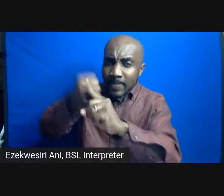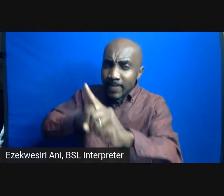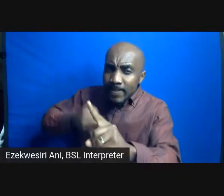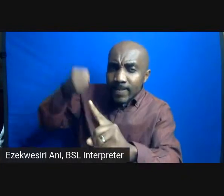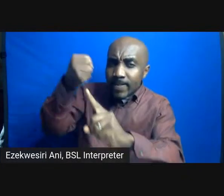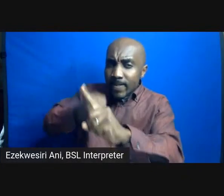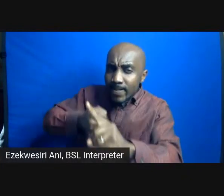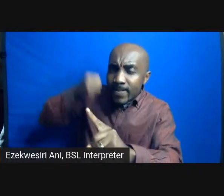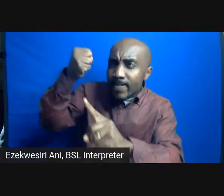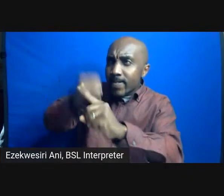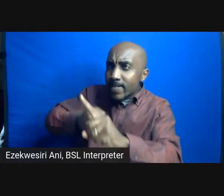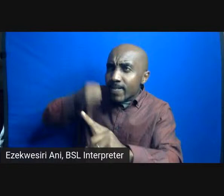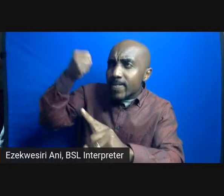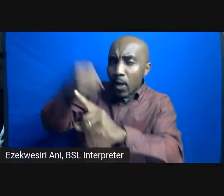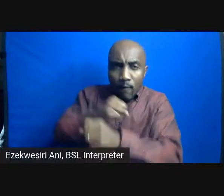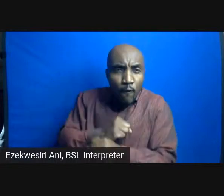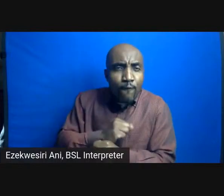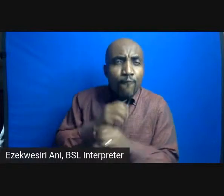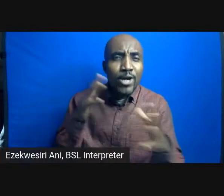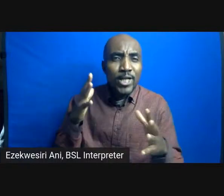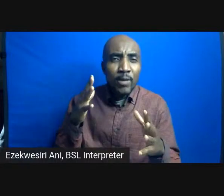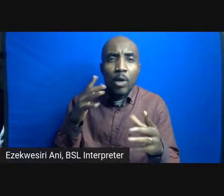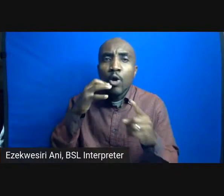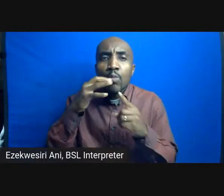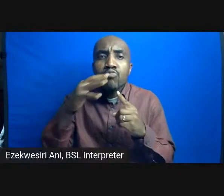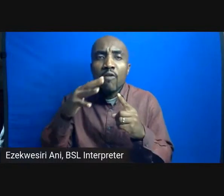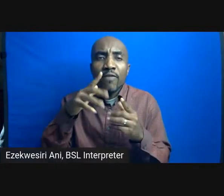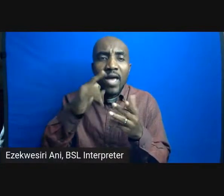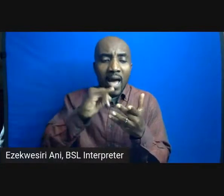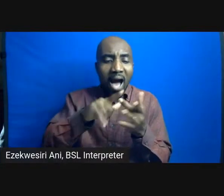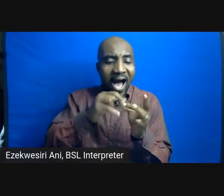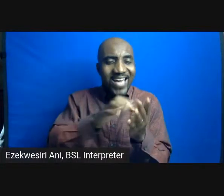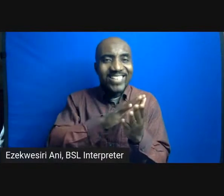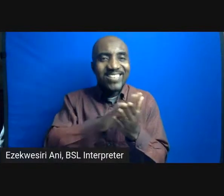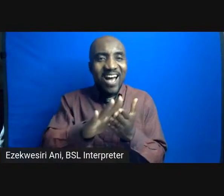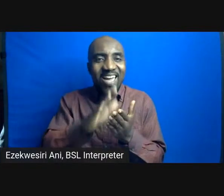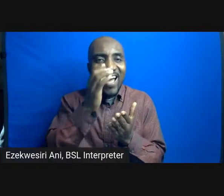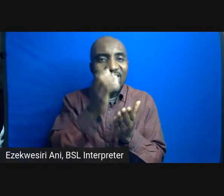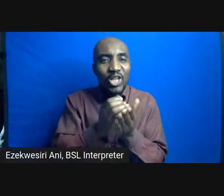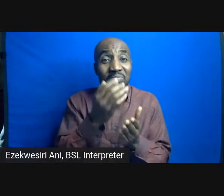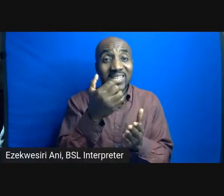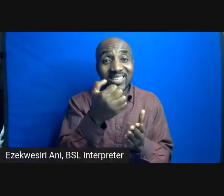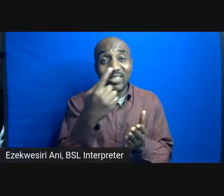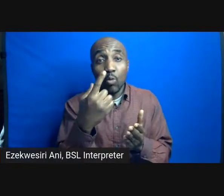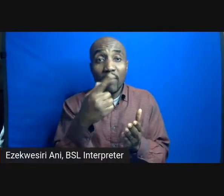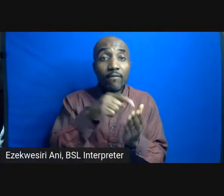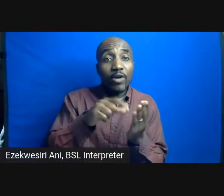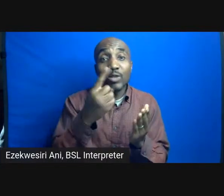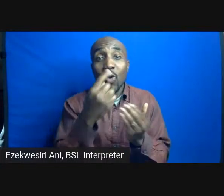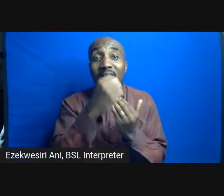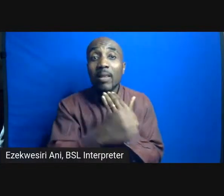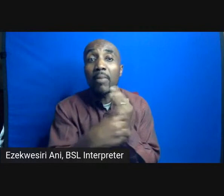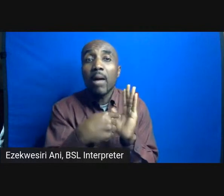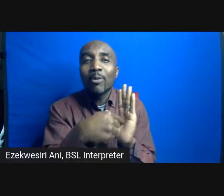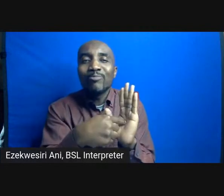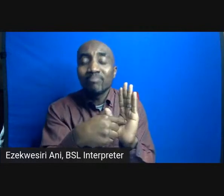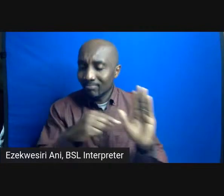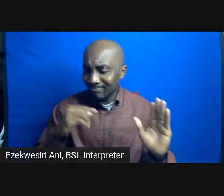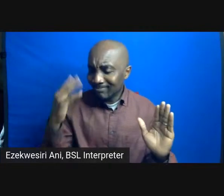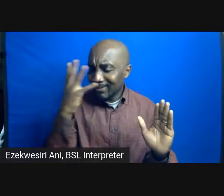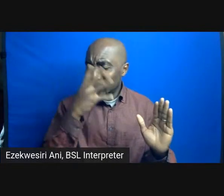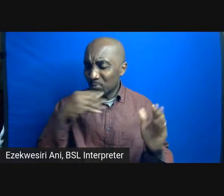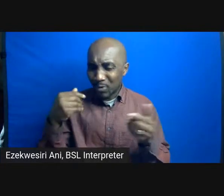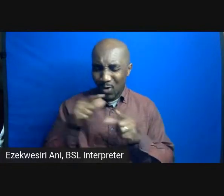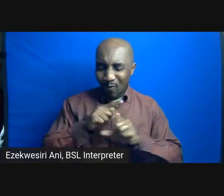for freedom. The prophet Isaiah says in chapter 61, verse 1, "The Spirit of the Lord God